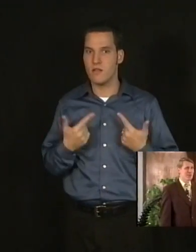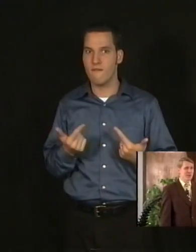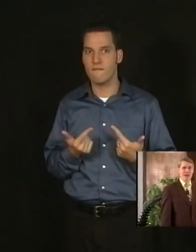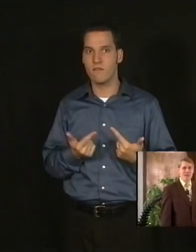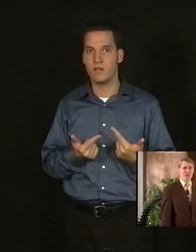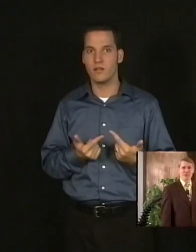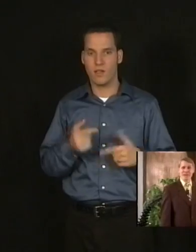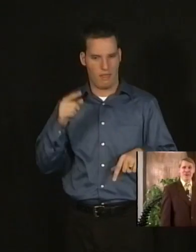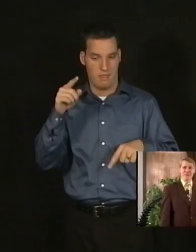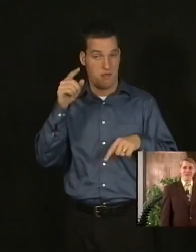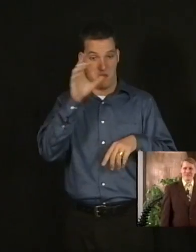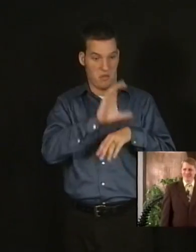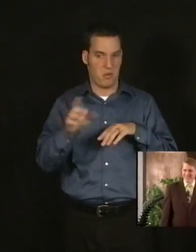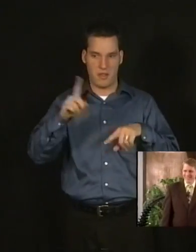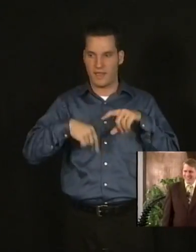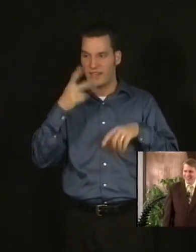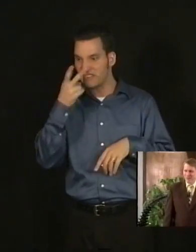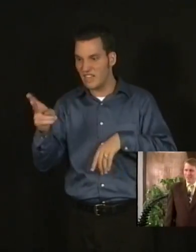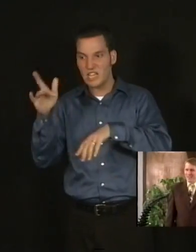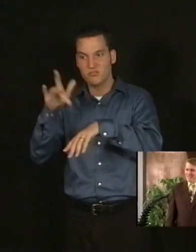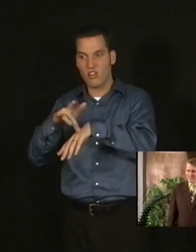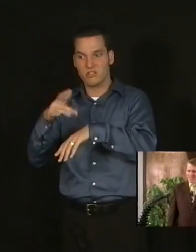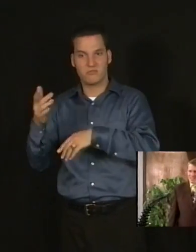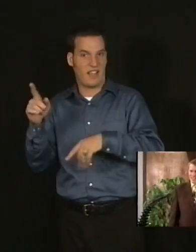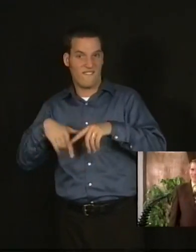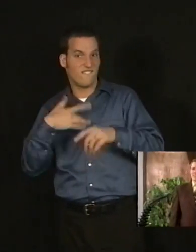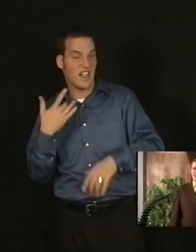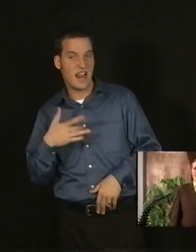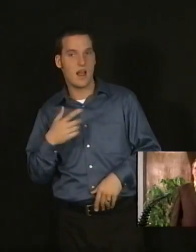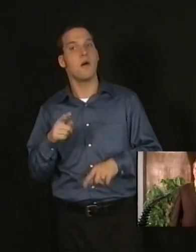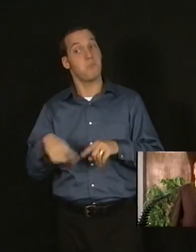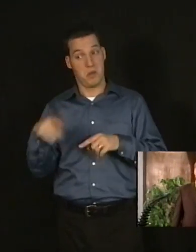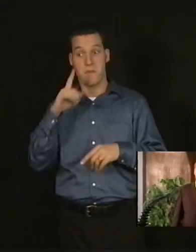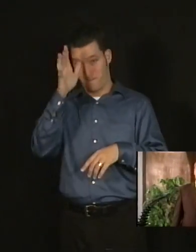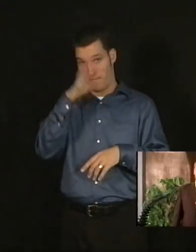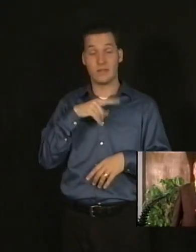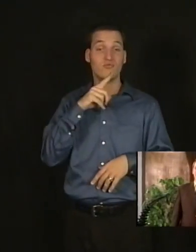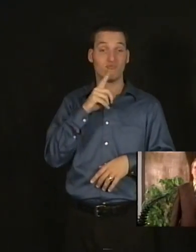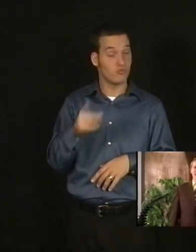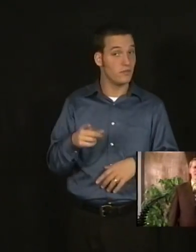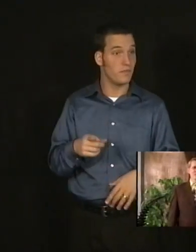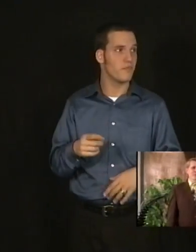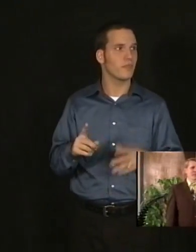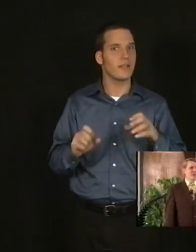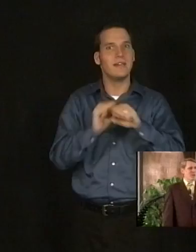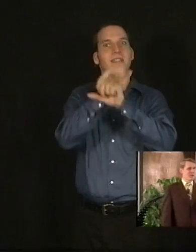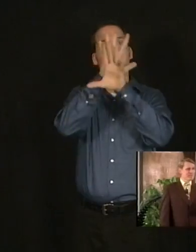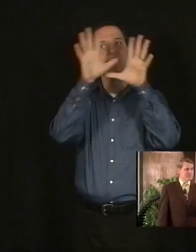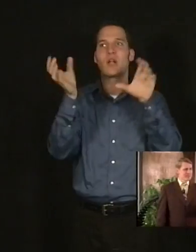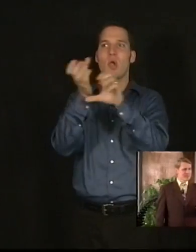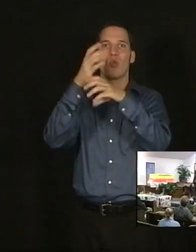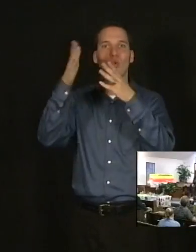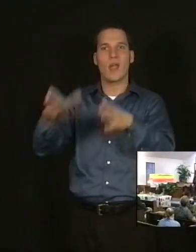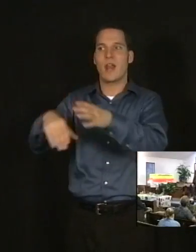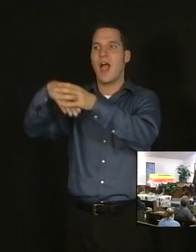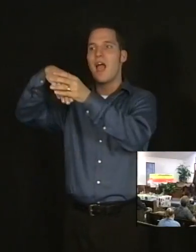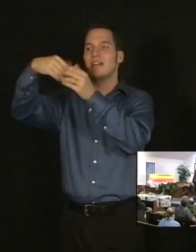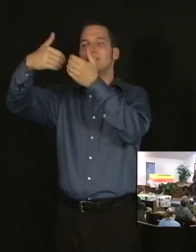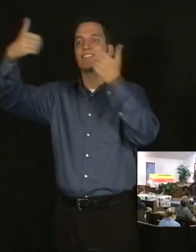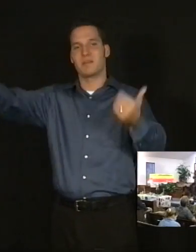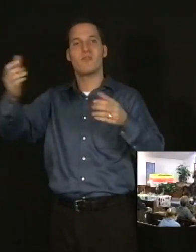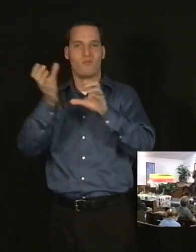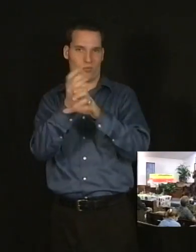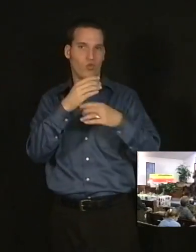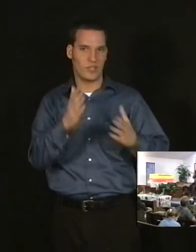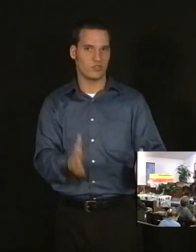They can't see him, they can't touch him, they can't feel him. But he does exist. See, it's obvious the creator would be outside of the creation. He's